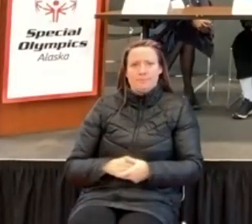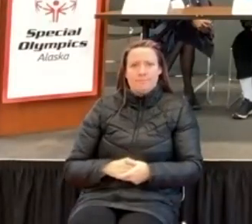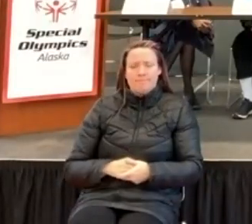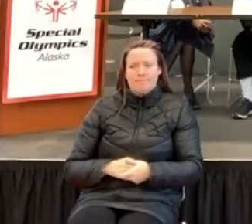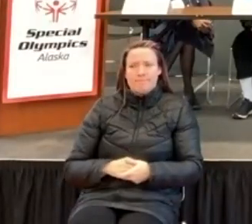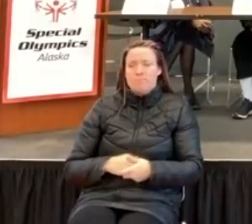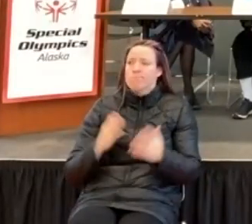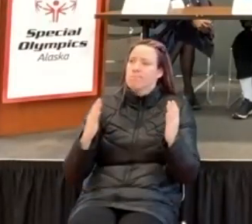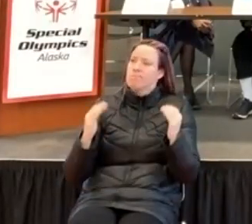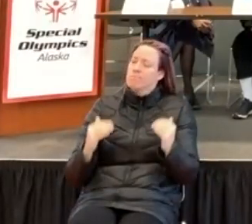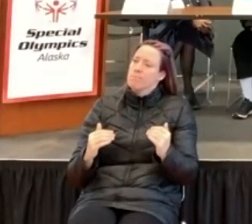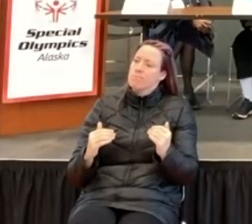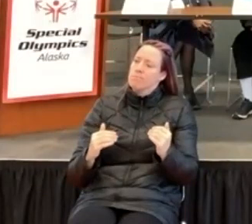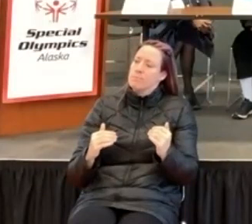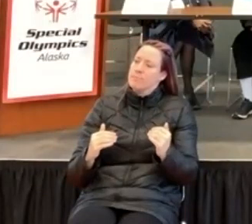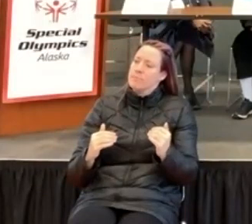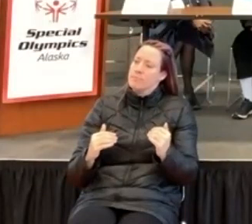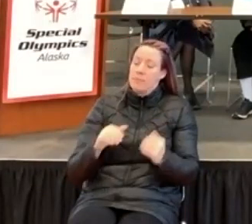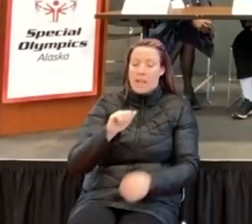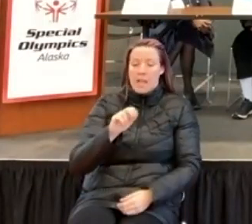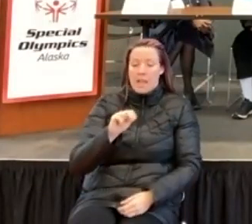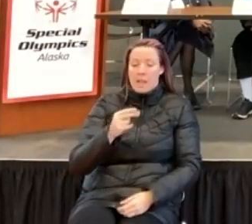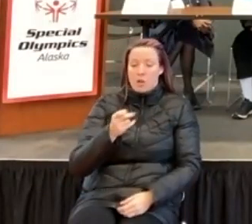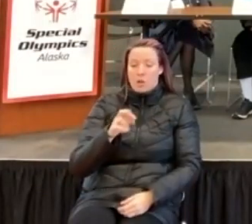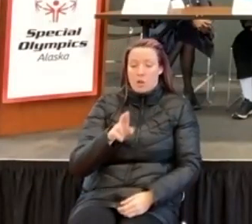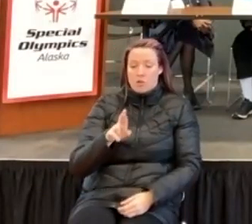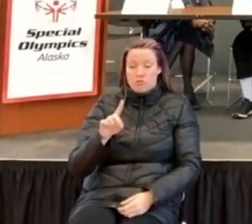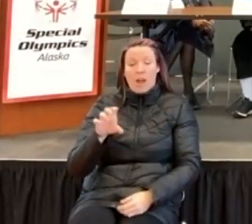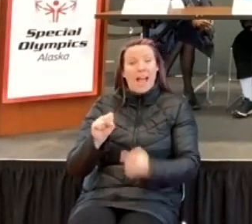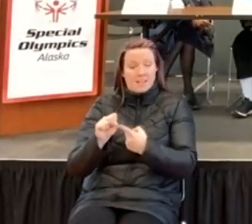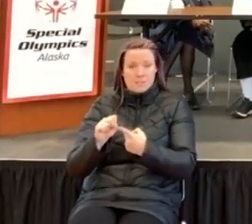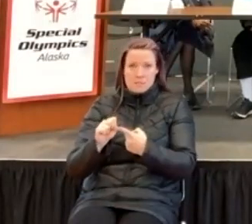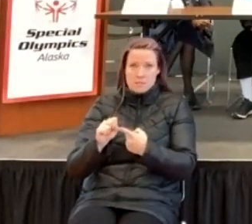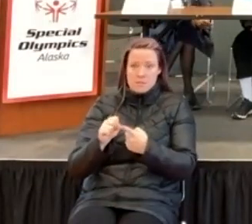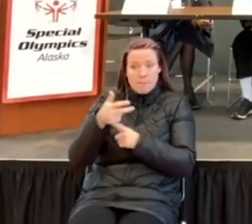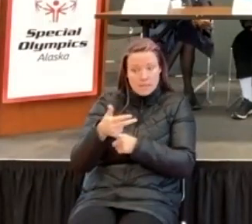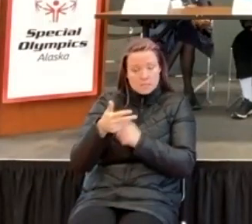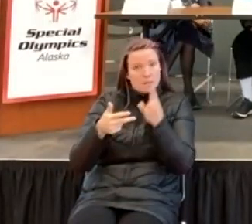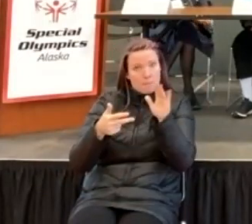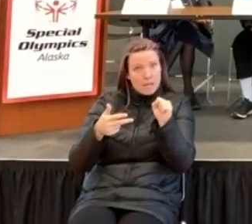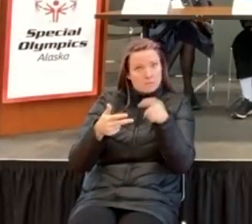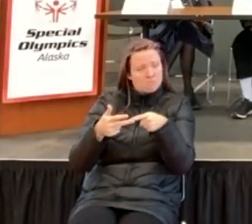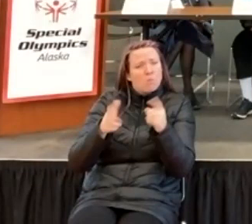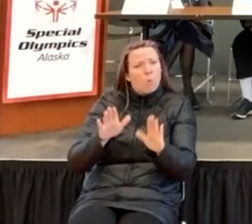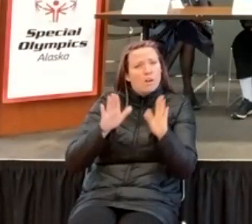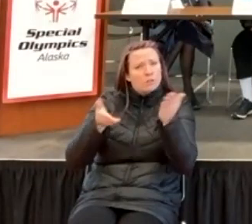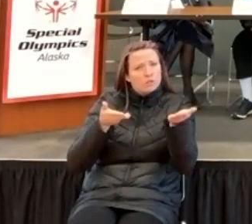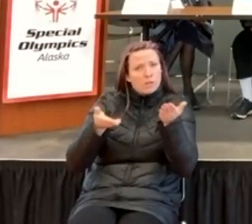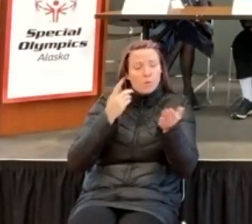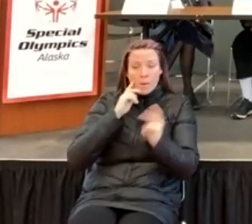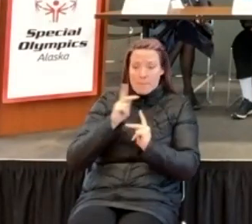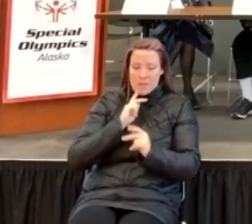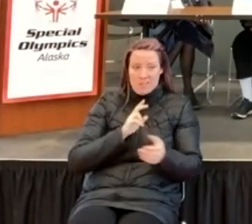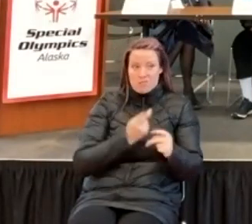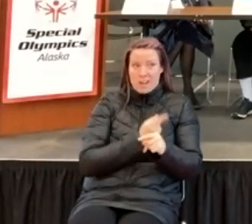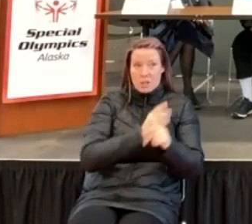I'd love to see Anchor Rides is a great service for people who have difficulty riding